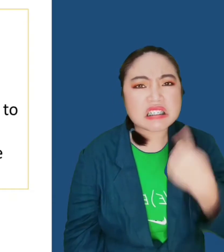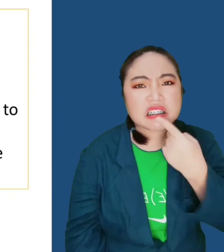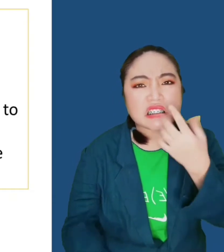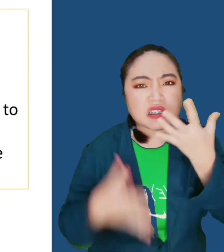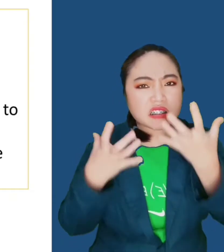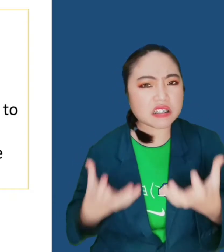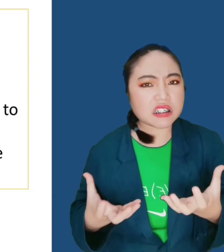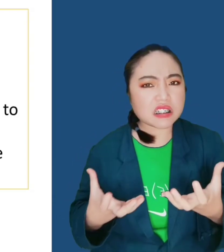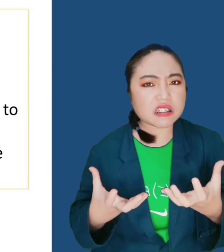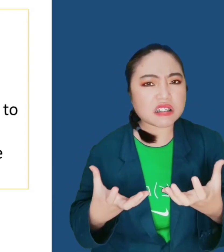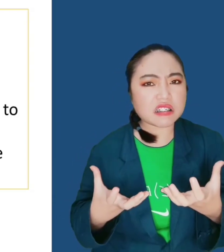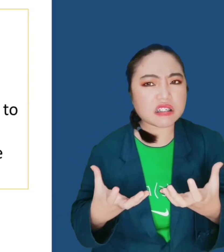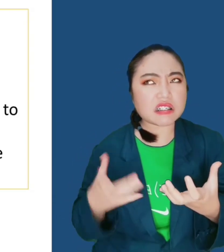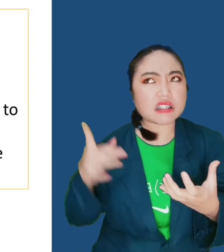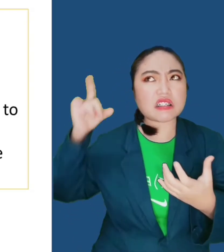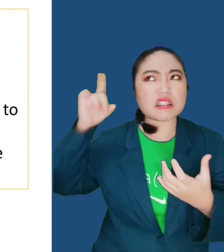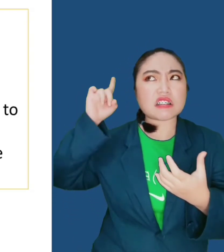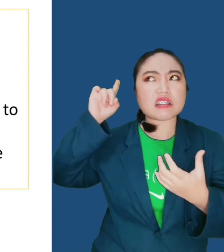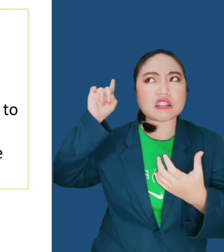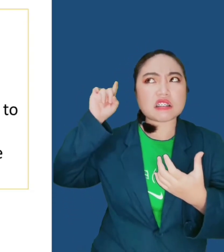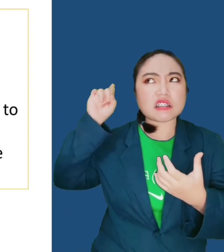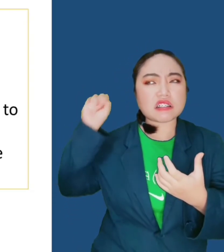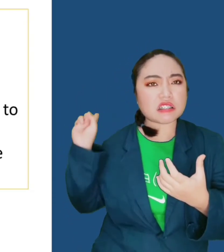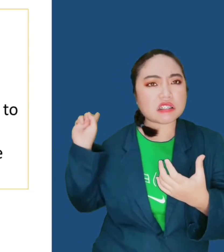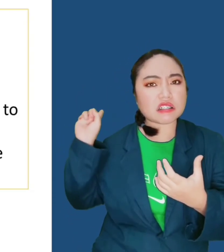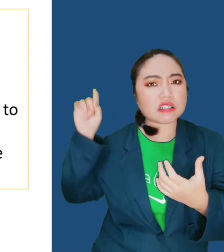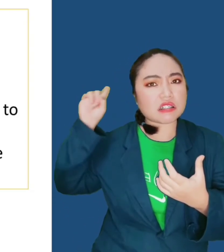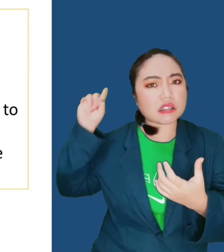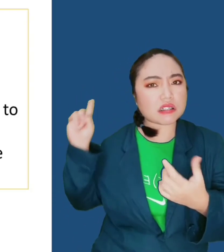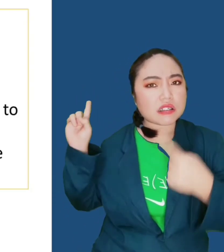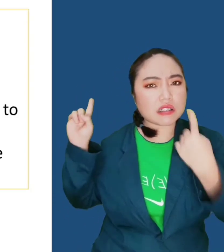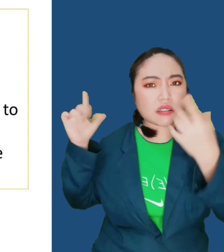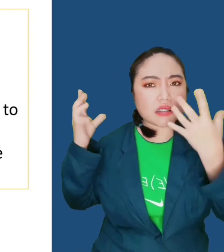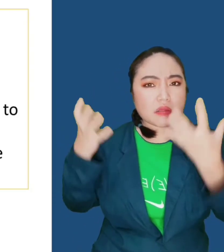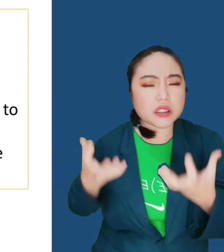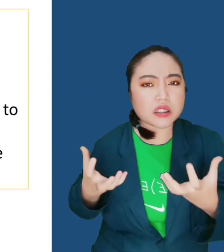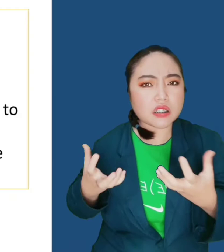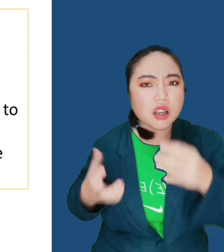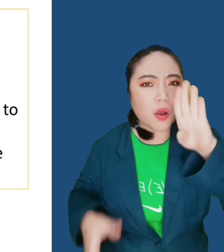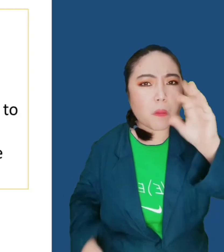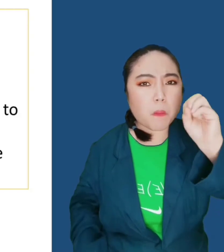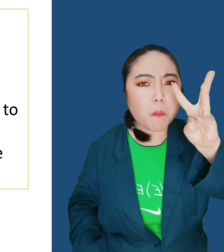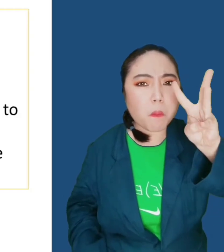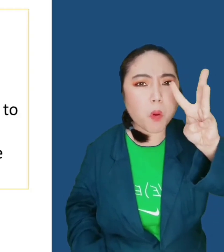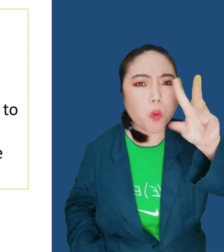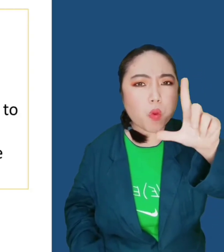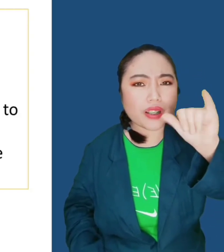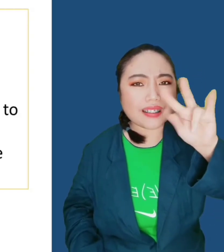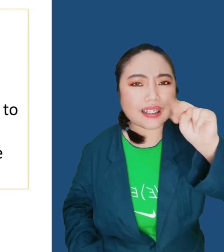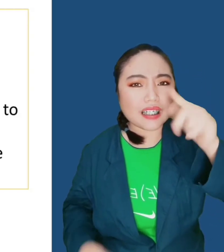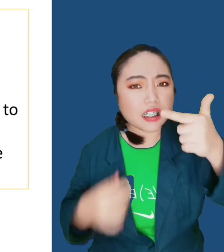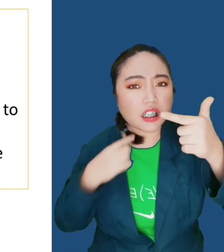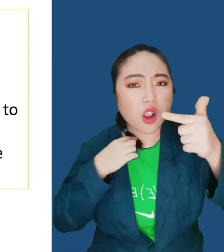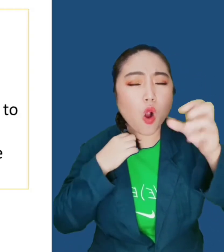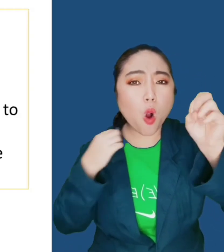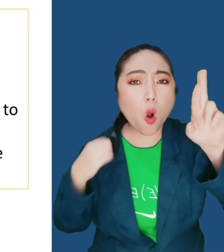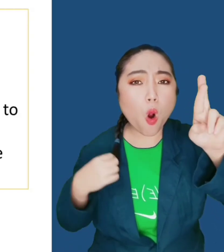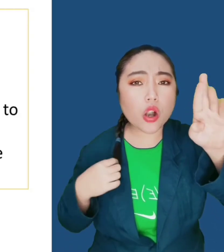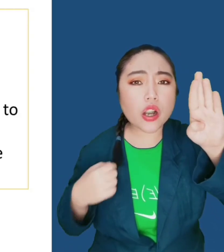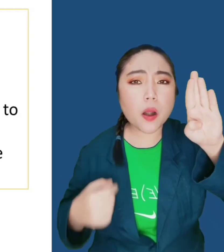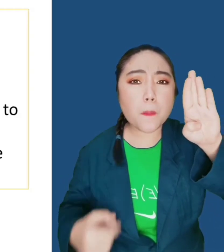Questions. Which ball is heavier? Is it the bowling ball